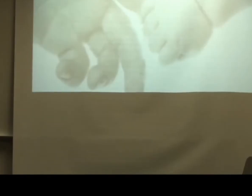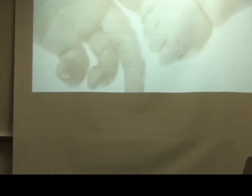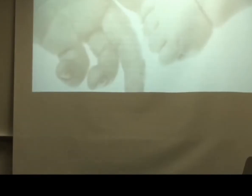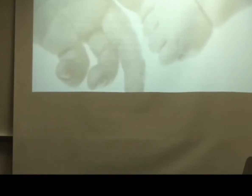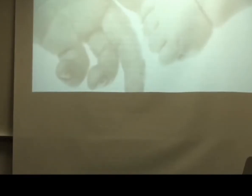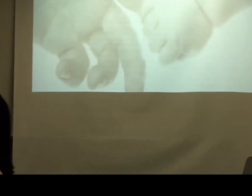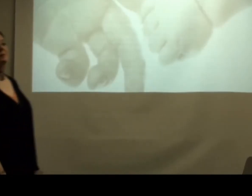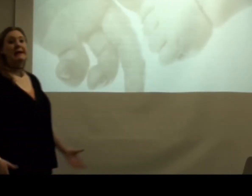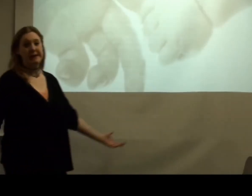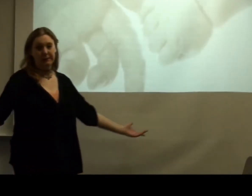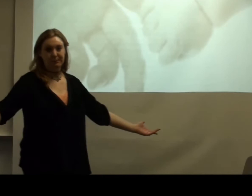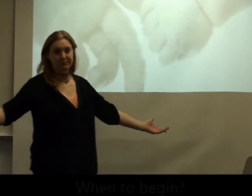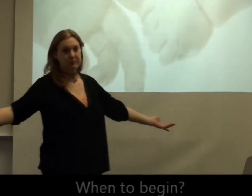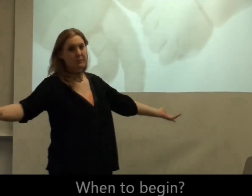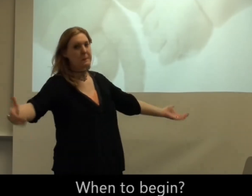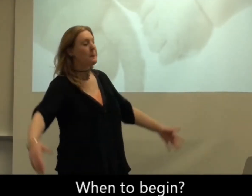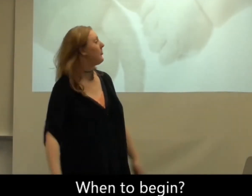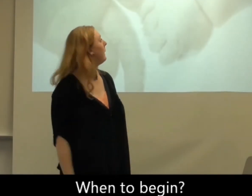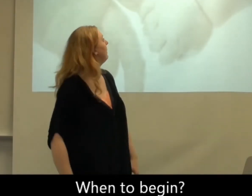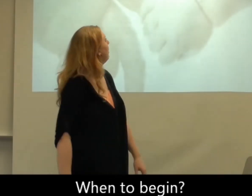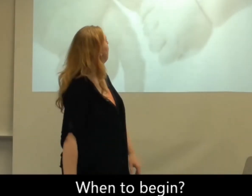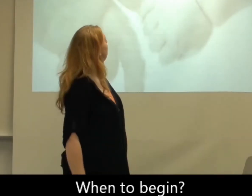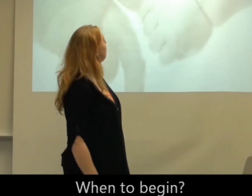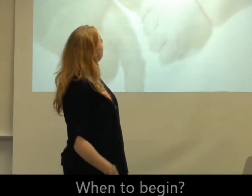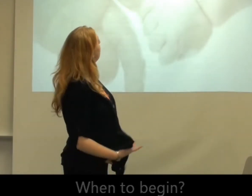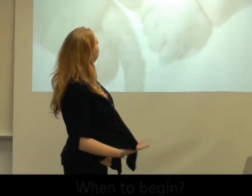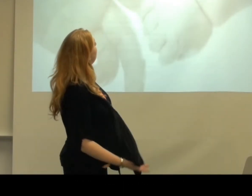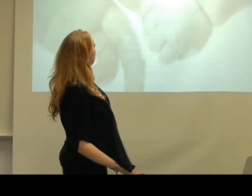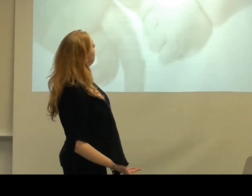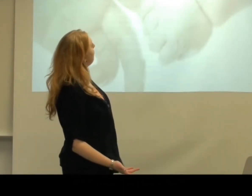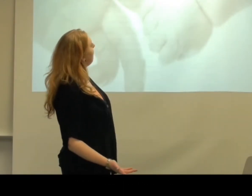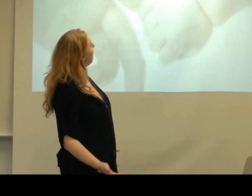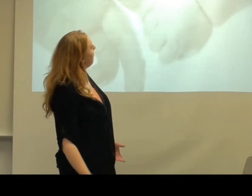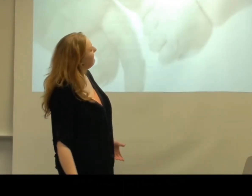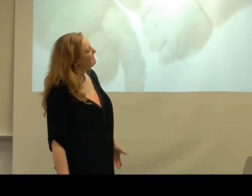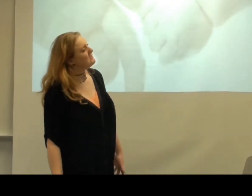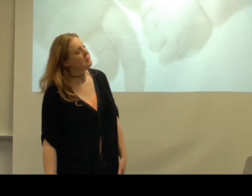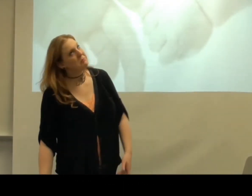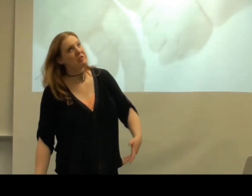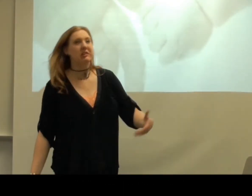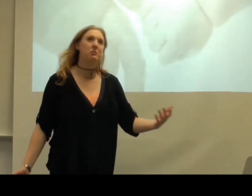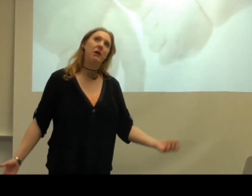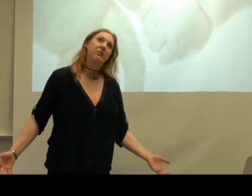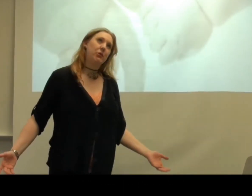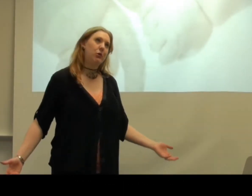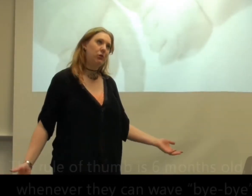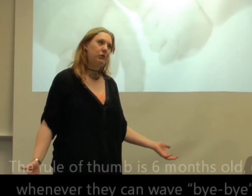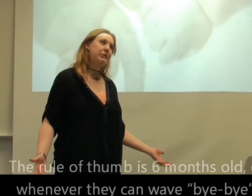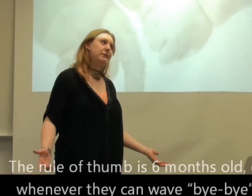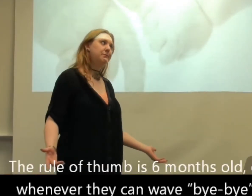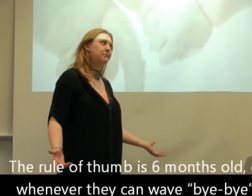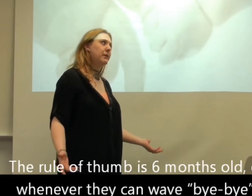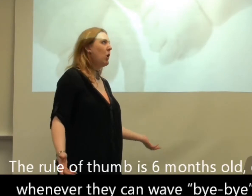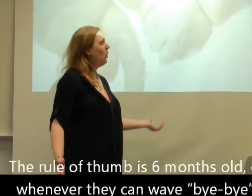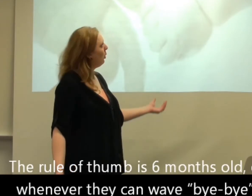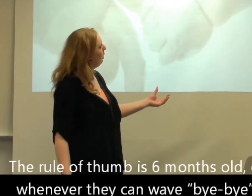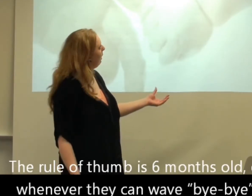So when to begin? The rule of thumb is 6 months old,